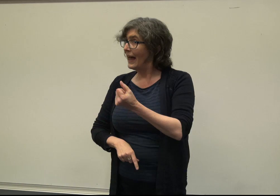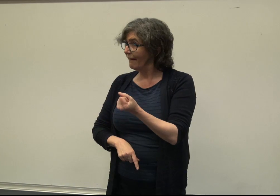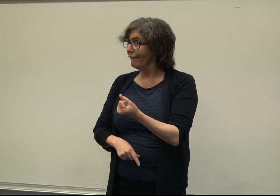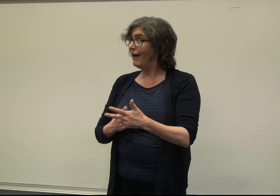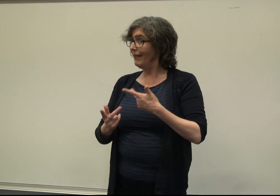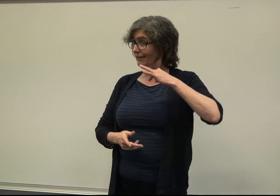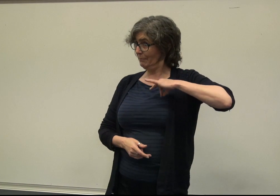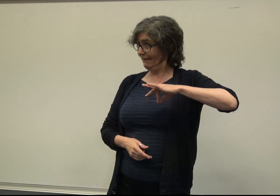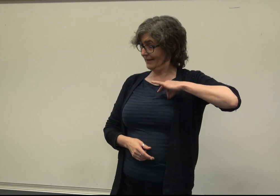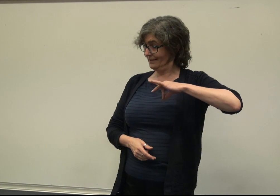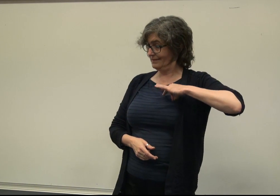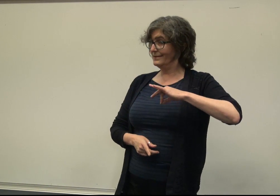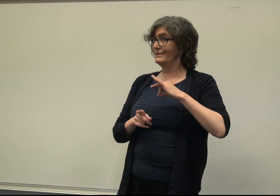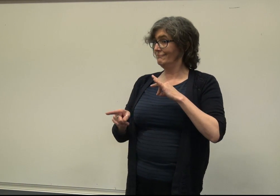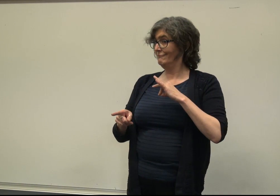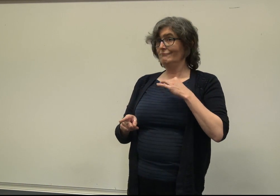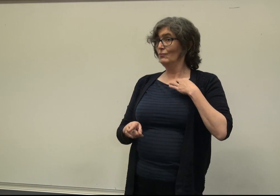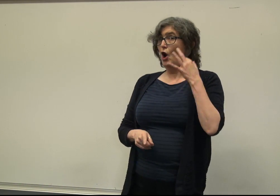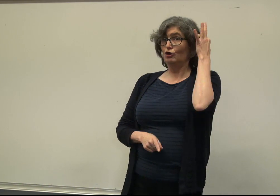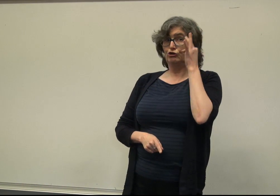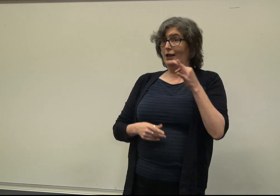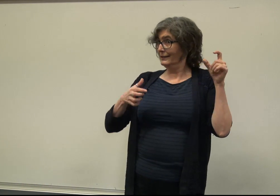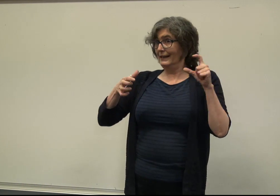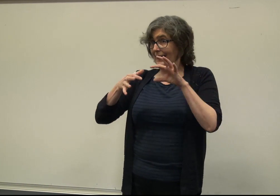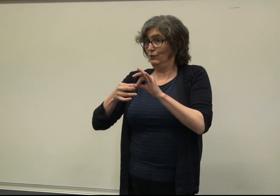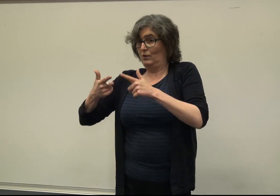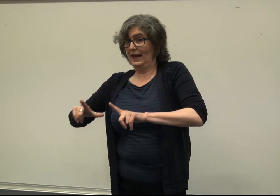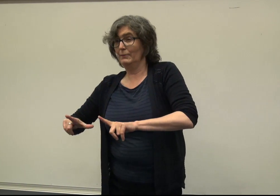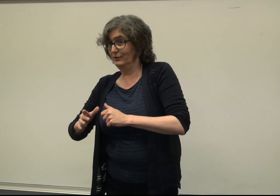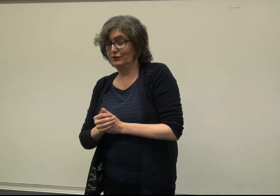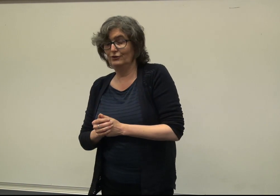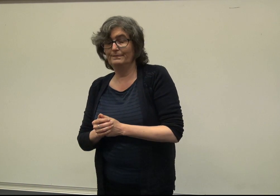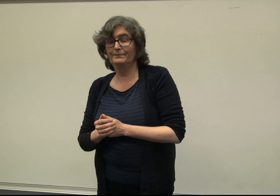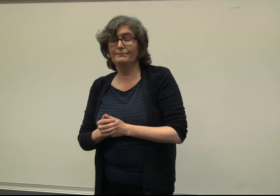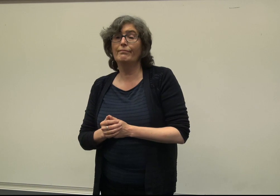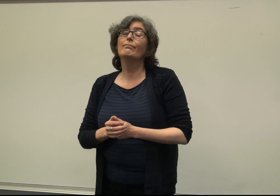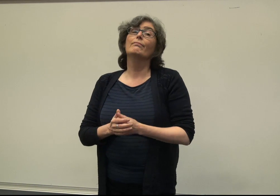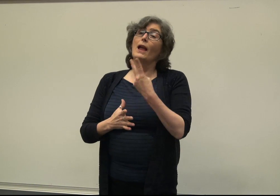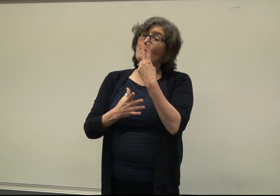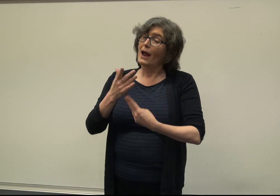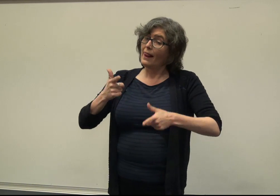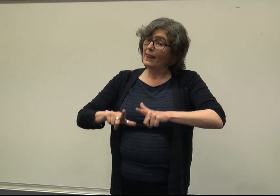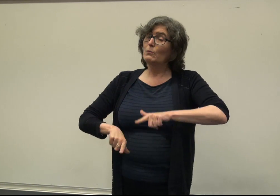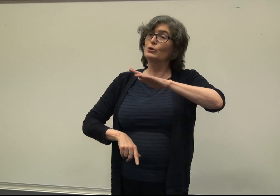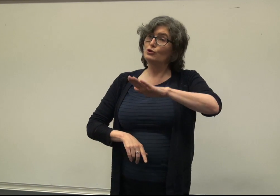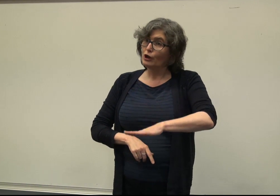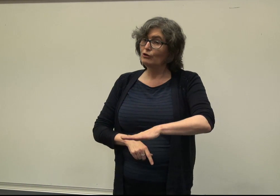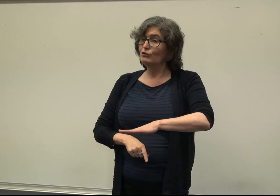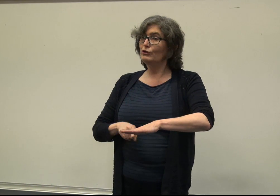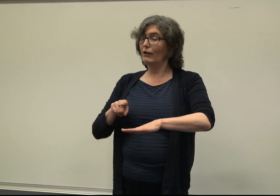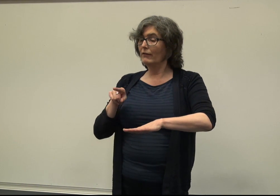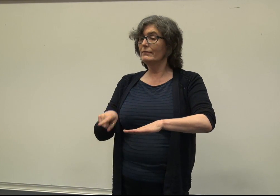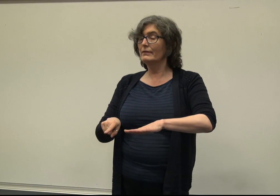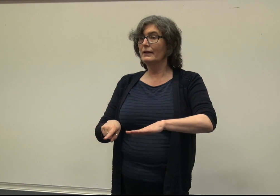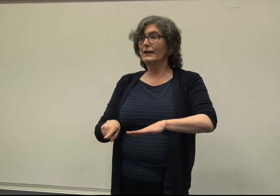So, for example, bilingual children have been found to have an earlier understanding that other people can